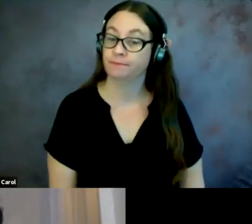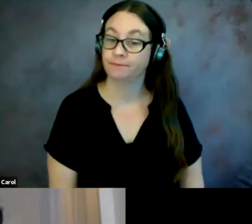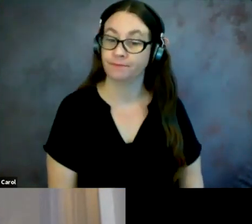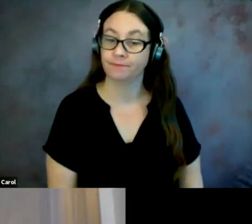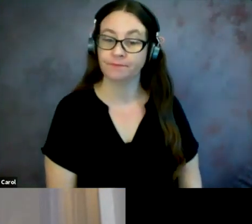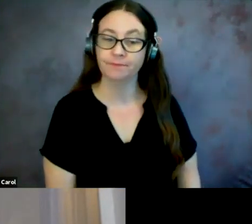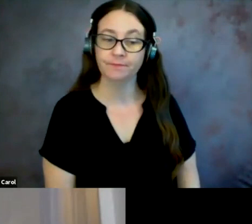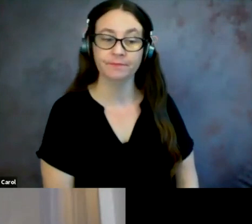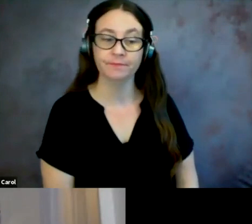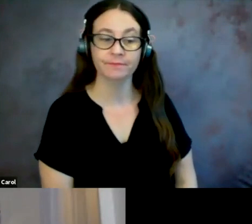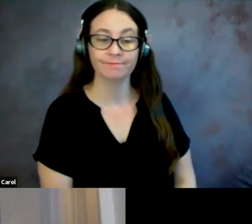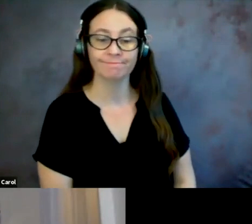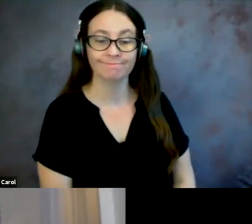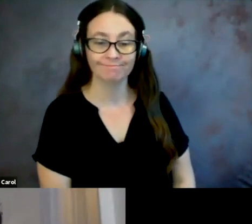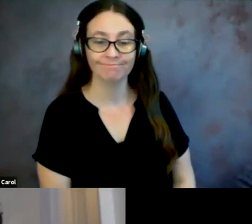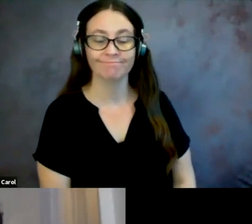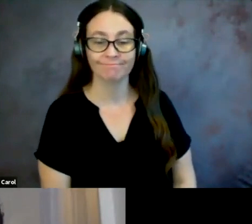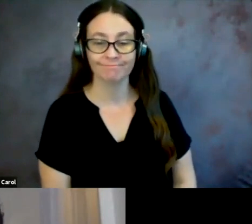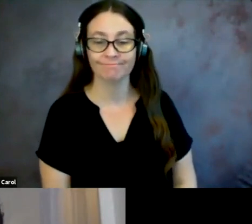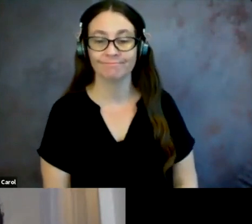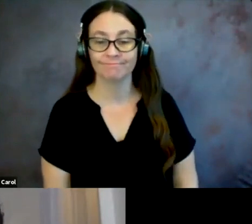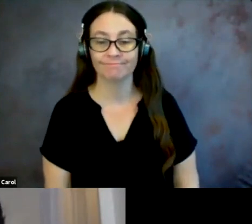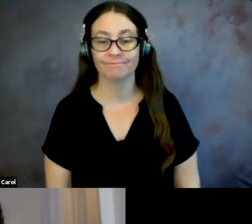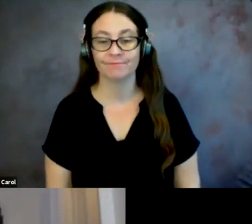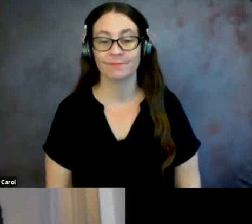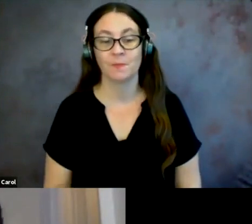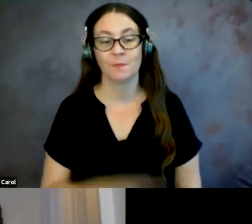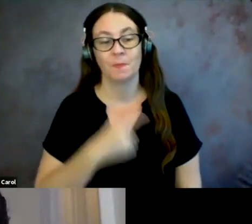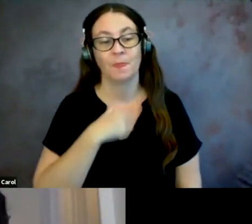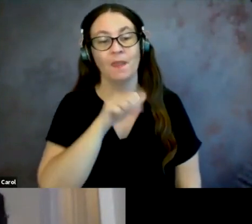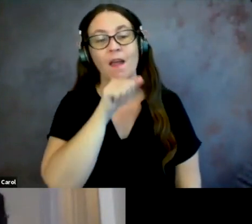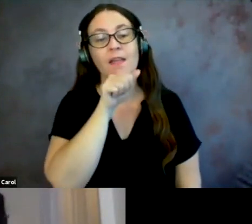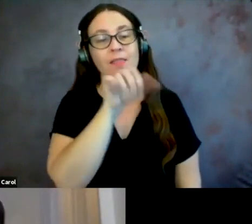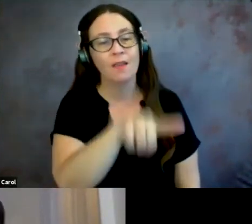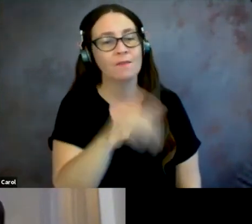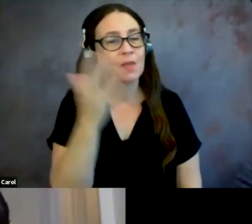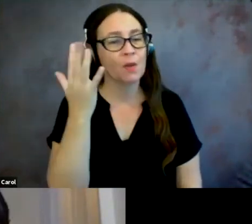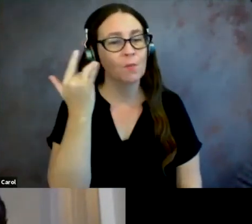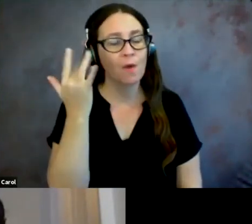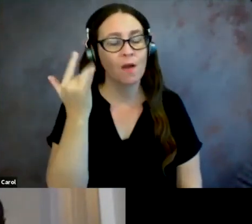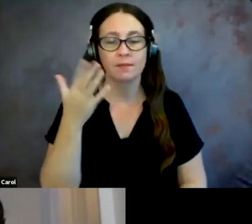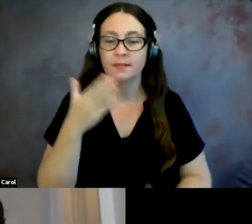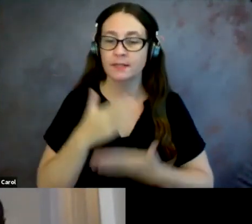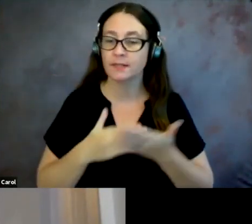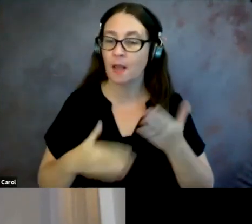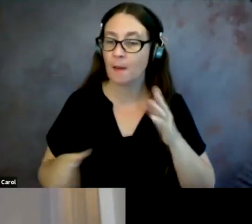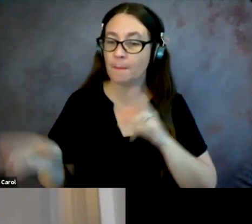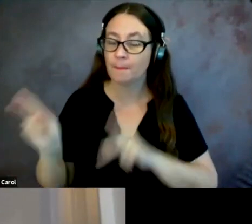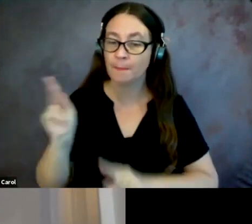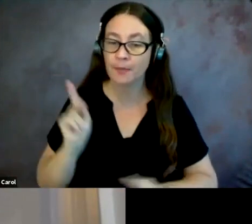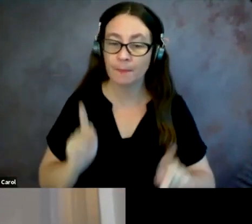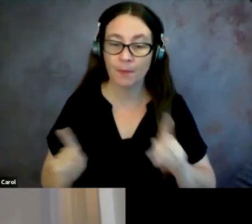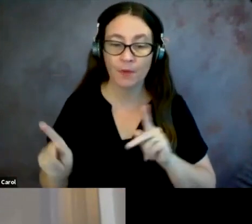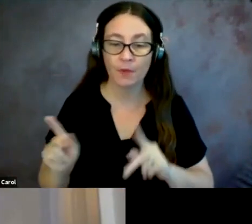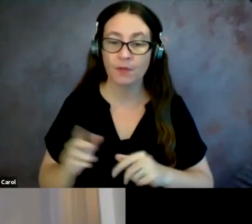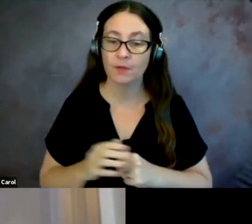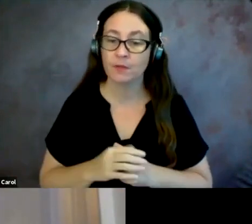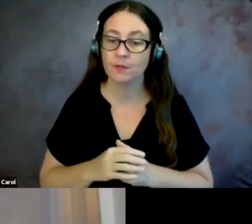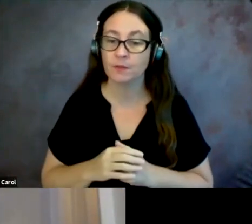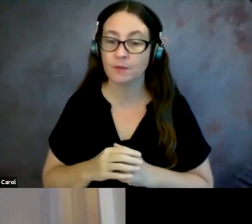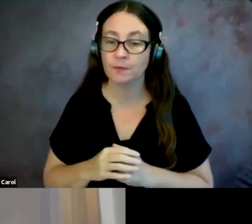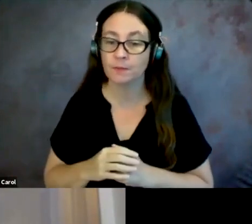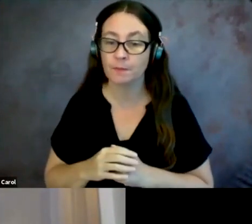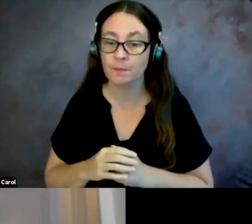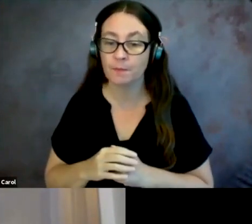I love that because there are people, even as adults, you know, I don't know about you, but then